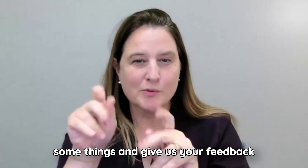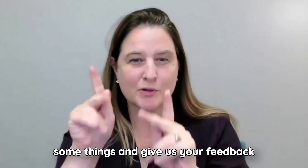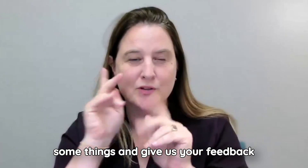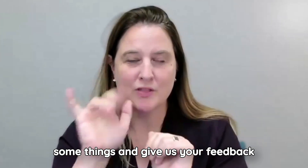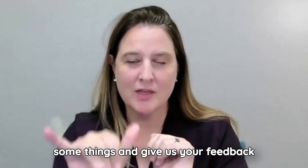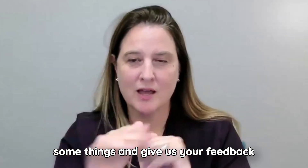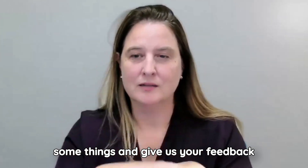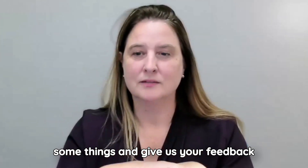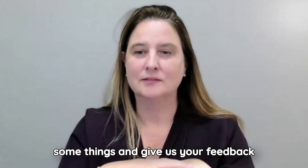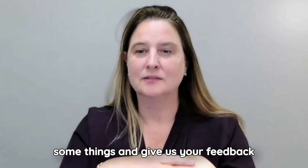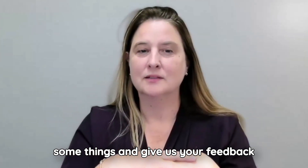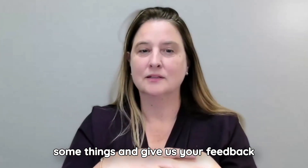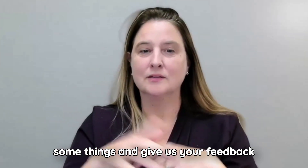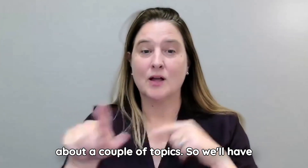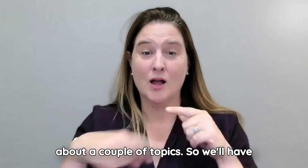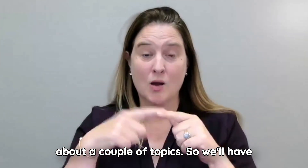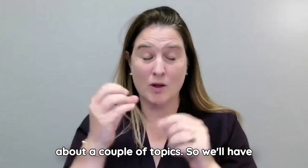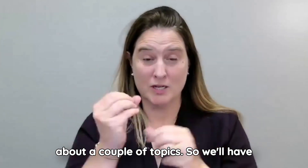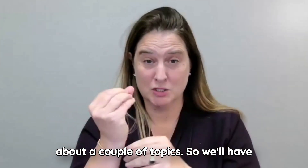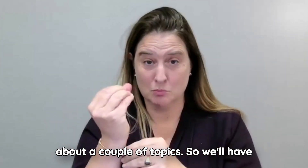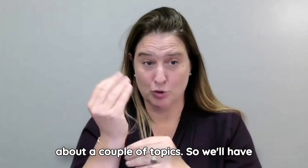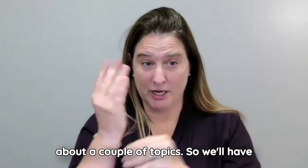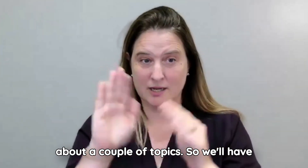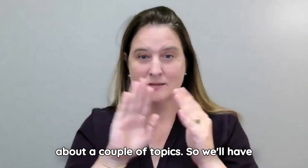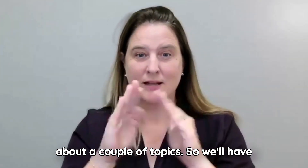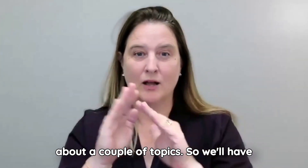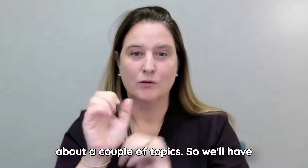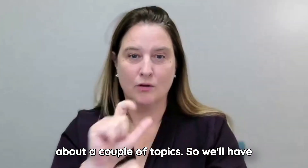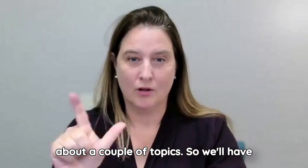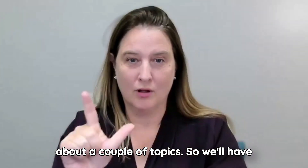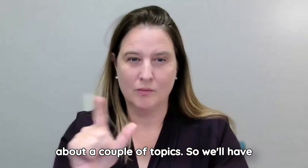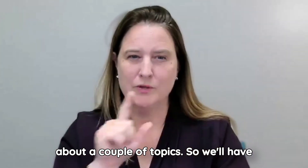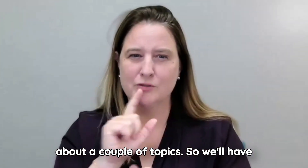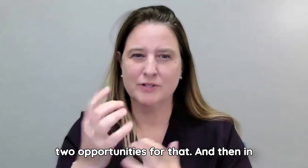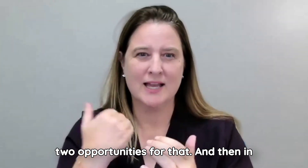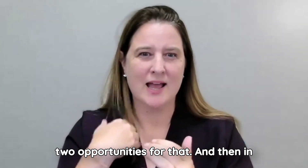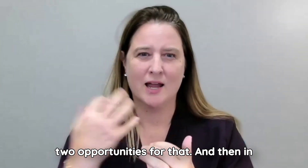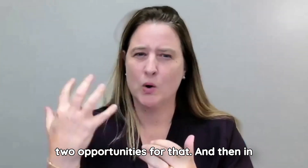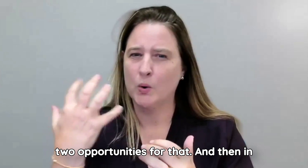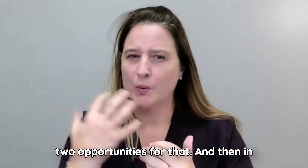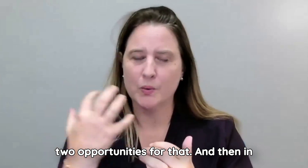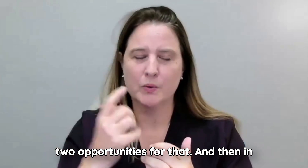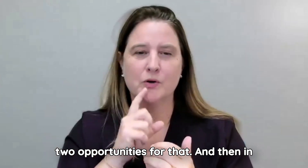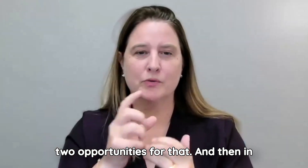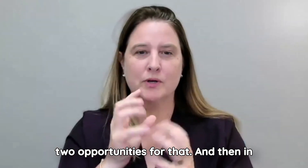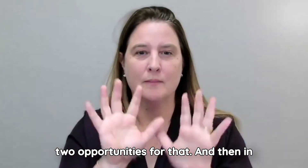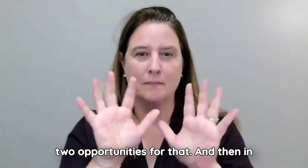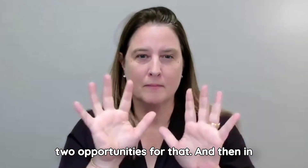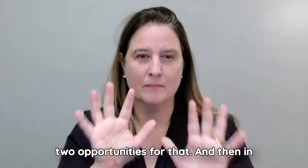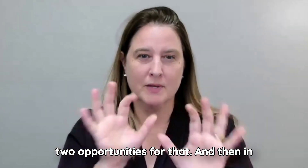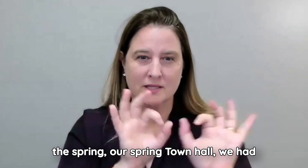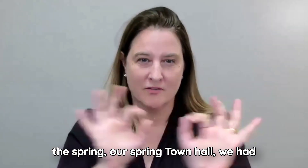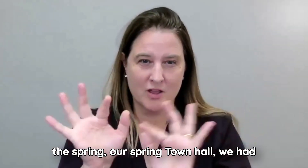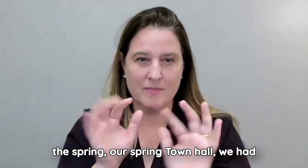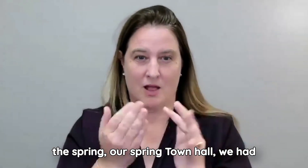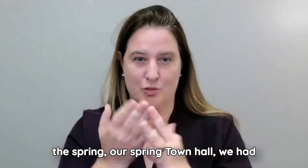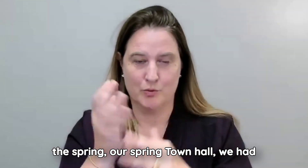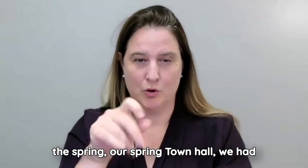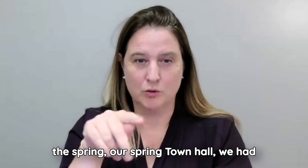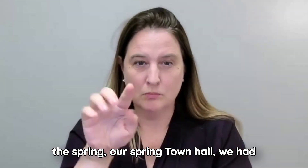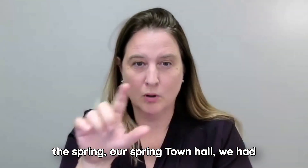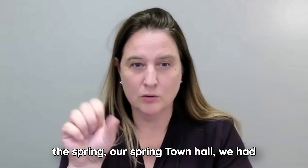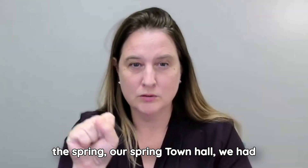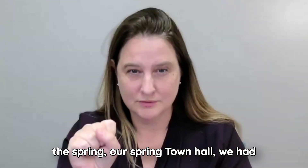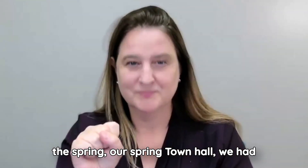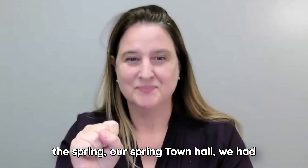your feedback about a couple of topics. So we'll have two opportunities for that. And then in the spring, our spring town hall,